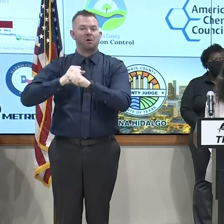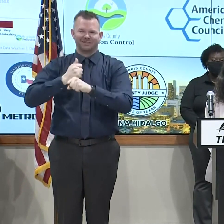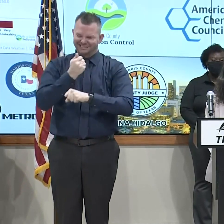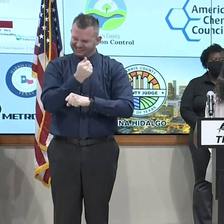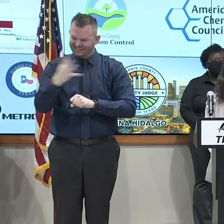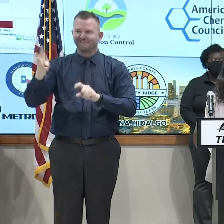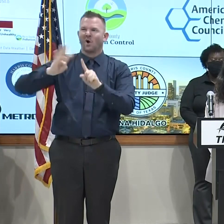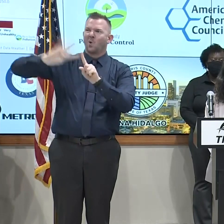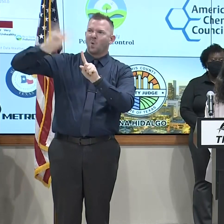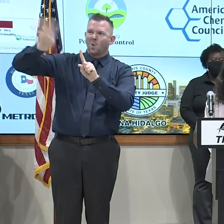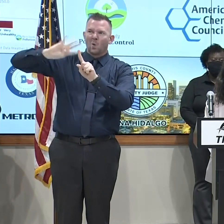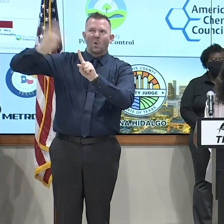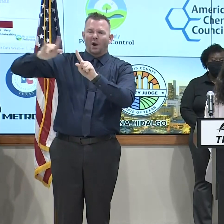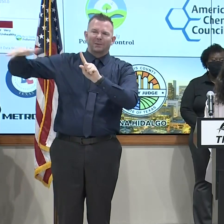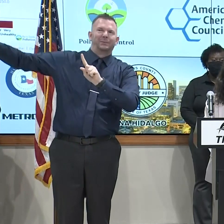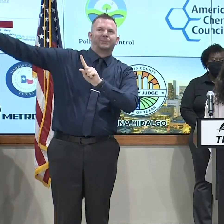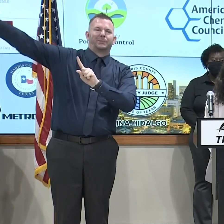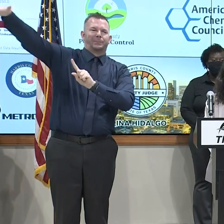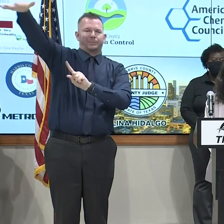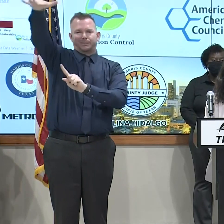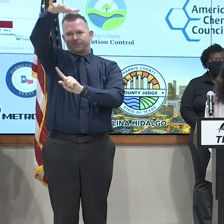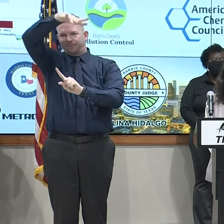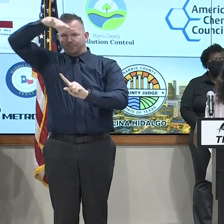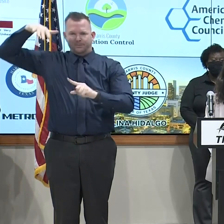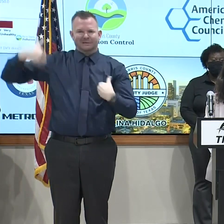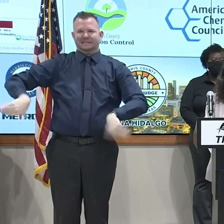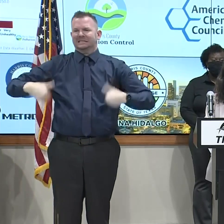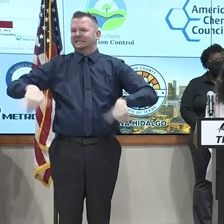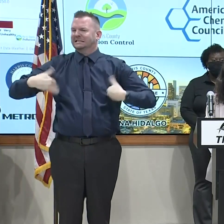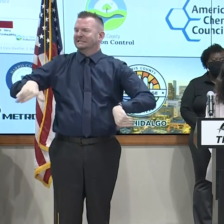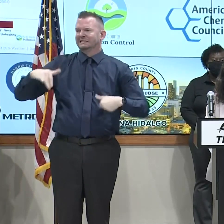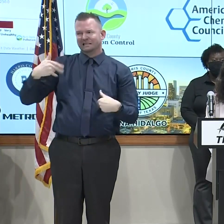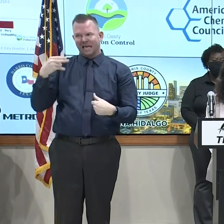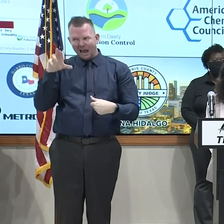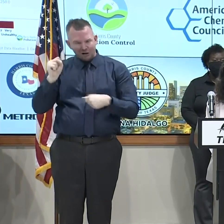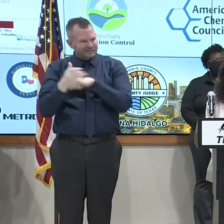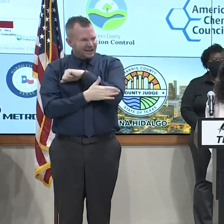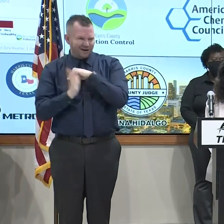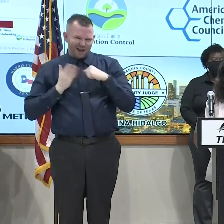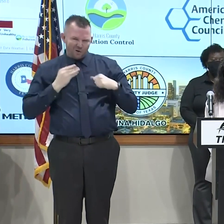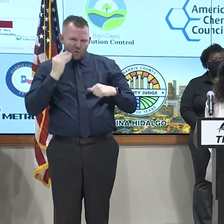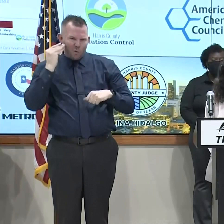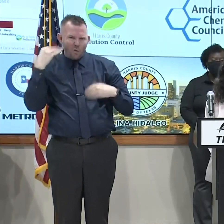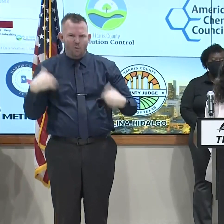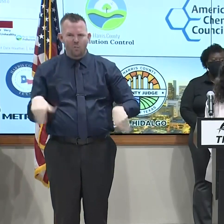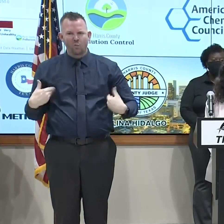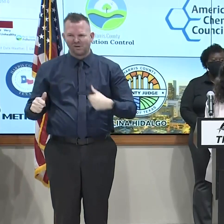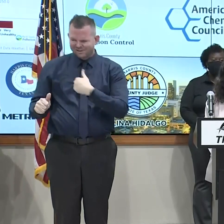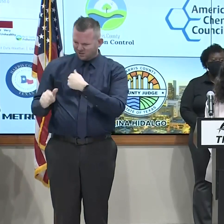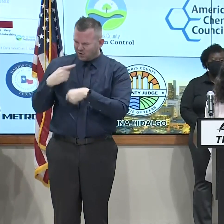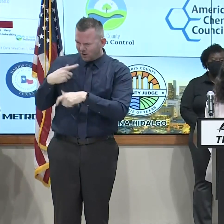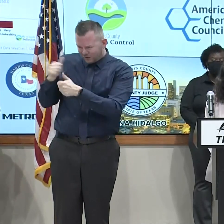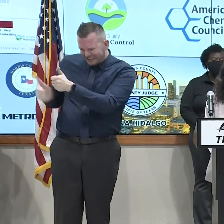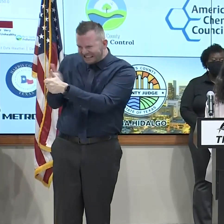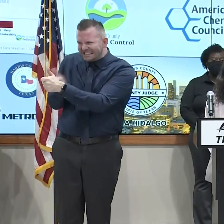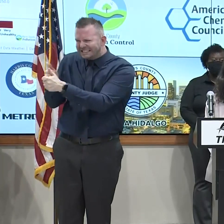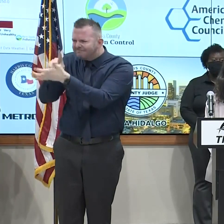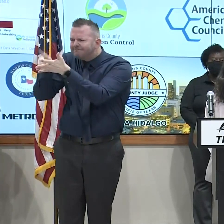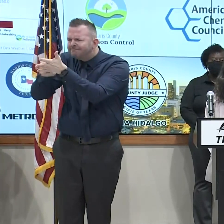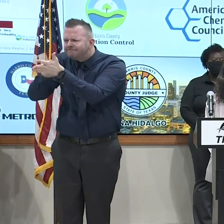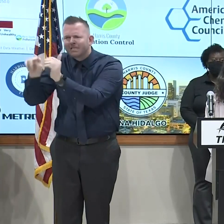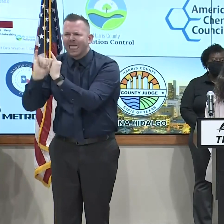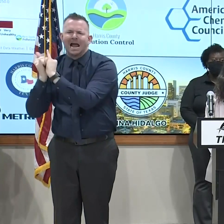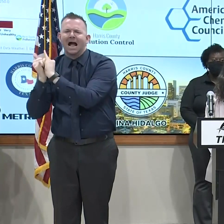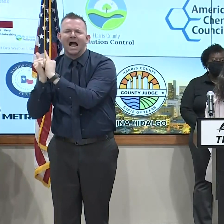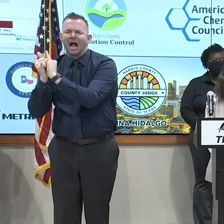pollutants at its chemical plants in Harris County. And the pursuit of investigations into pollution in Kashmir Gardens